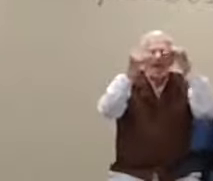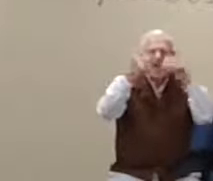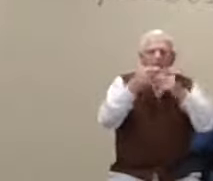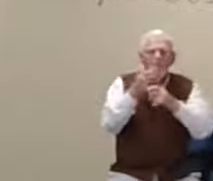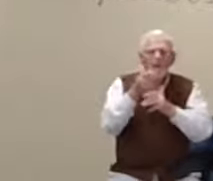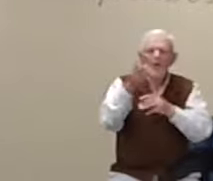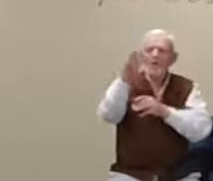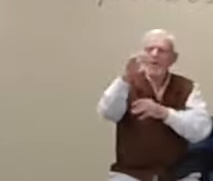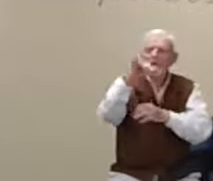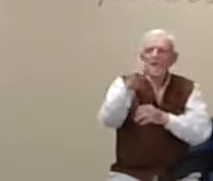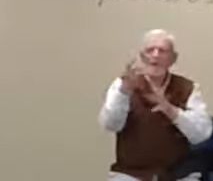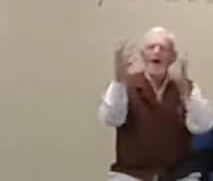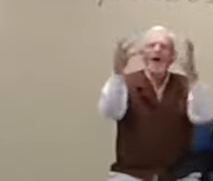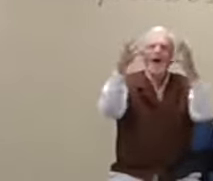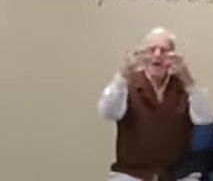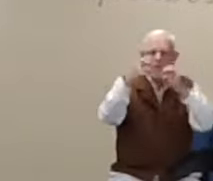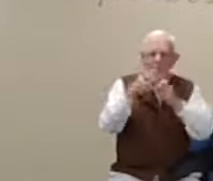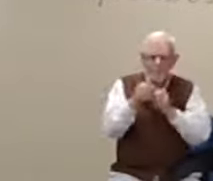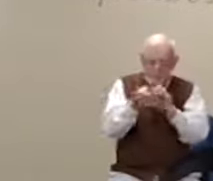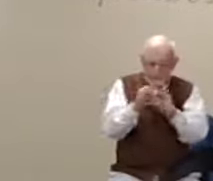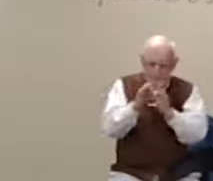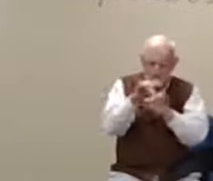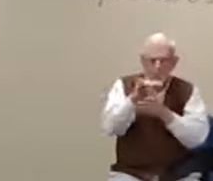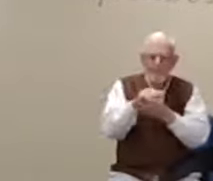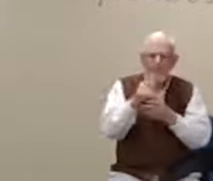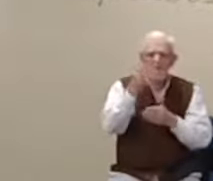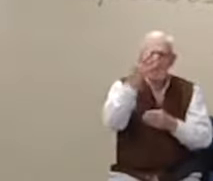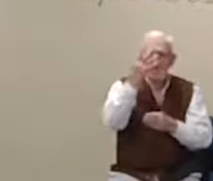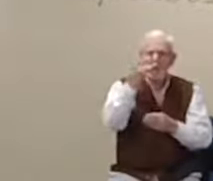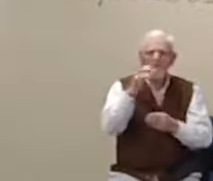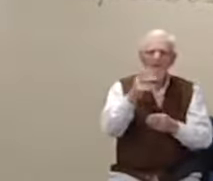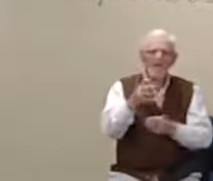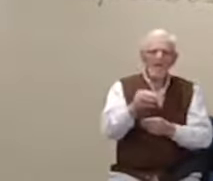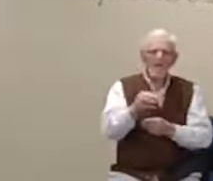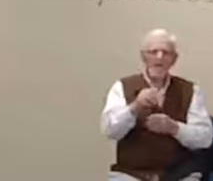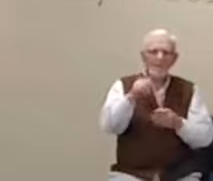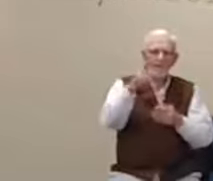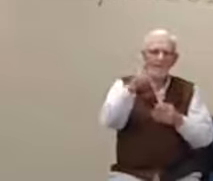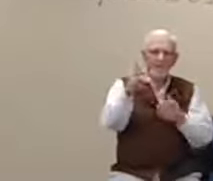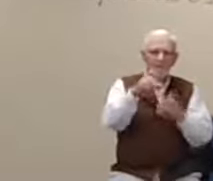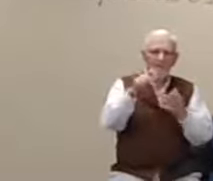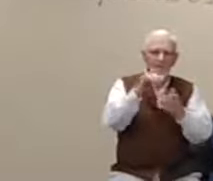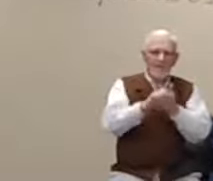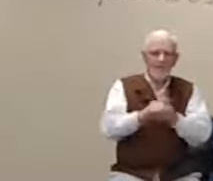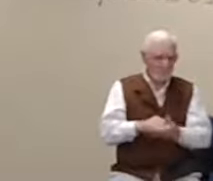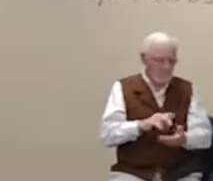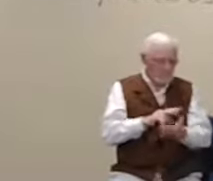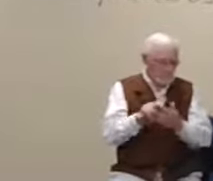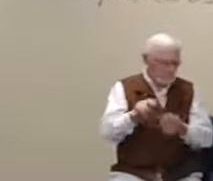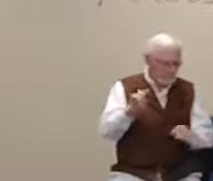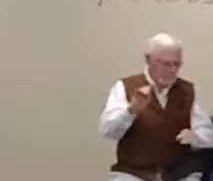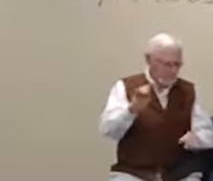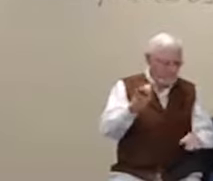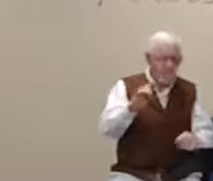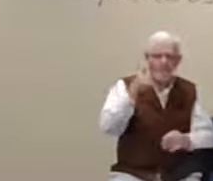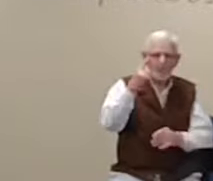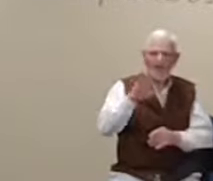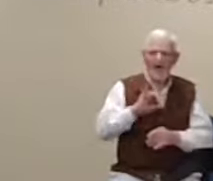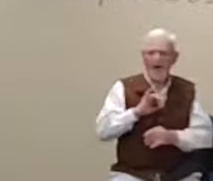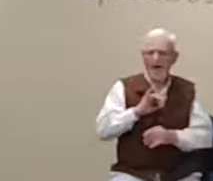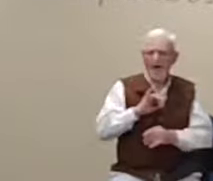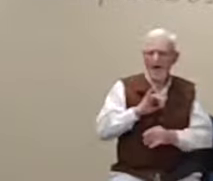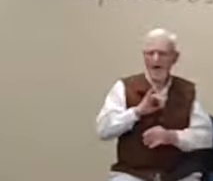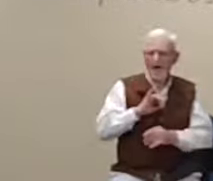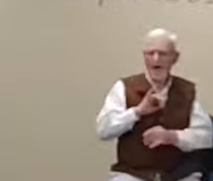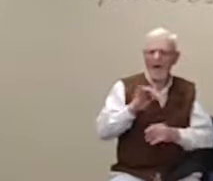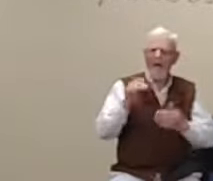that down for them to really know him. That's the first part of the work. Verse 8. He says, for